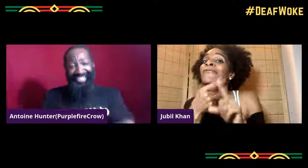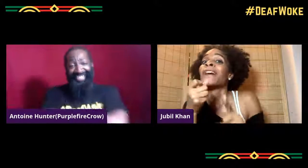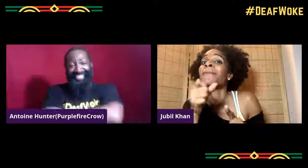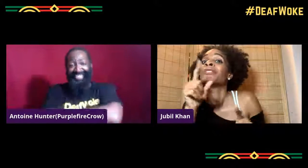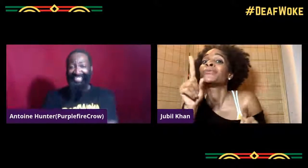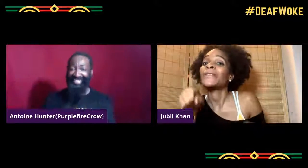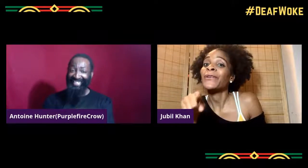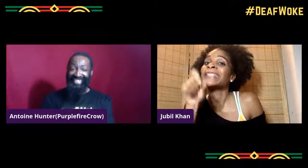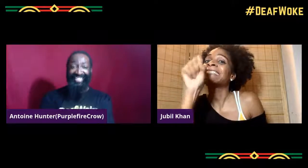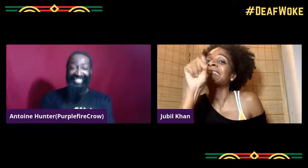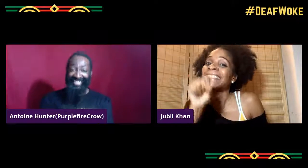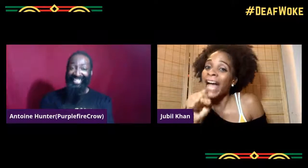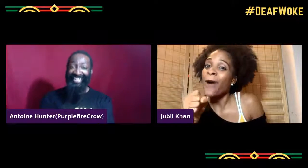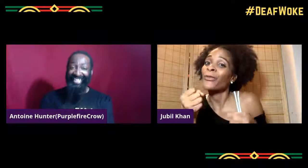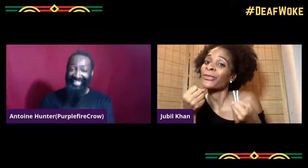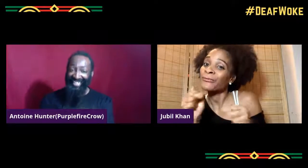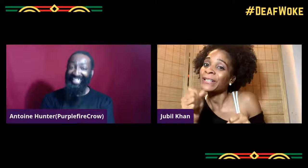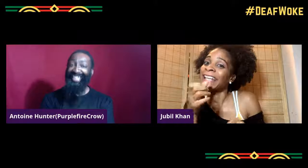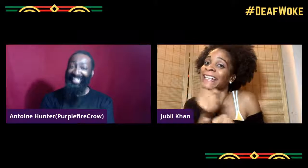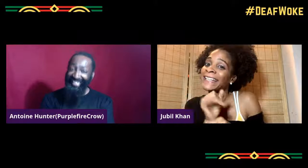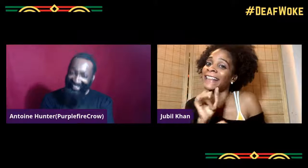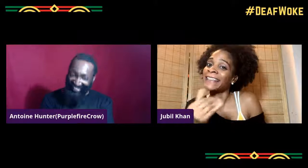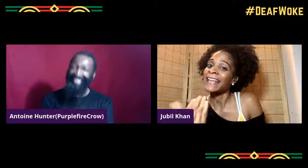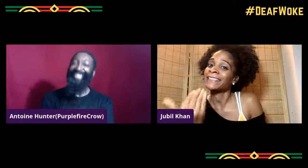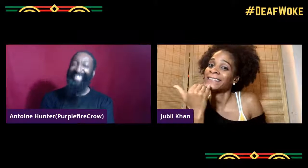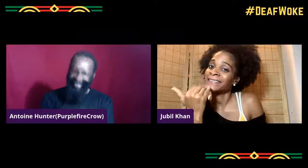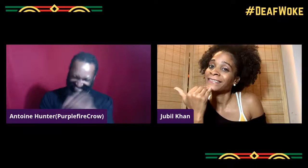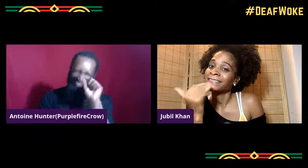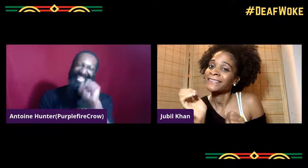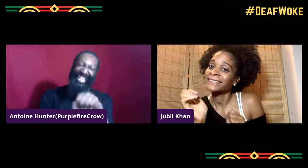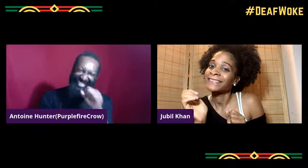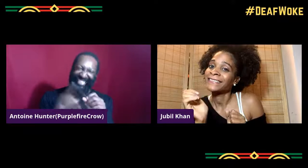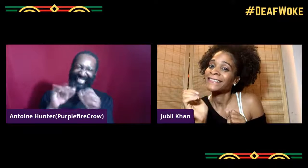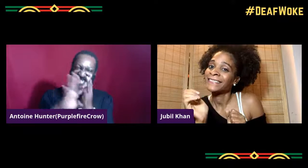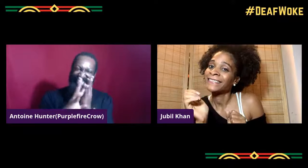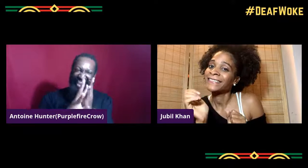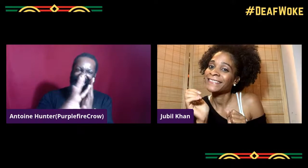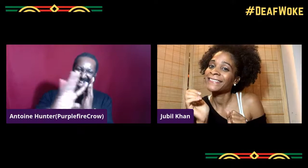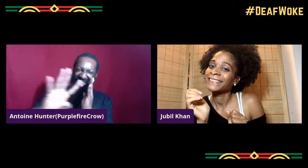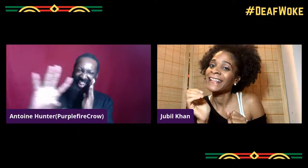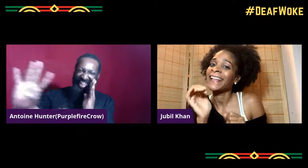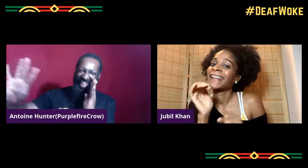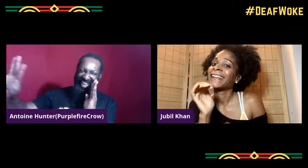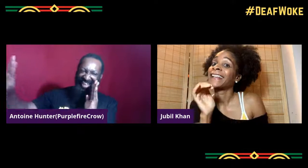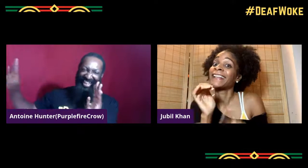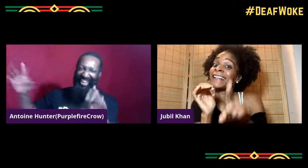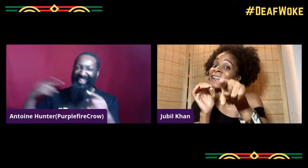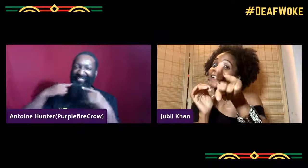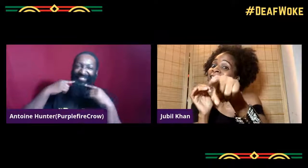California, there's nothing like it. Where did you get it though? You have to go to South Street.